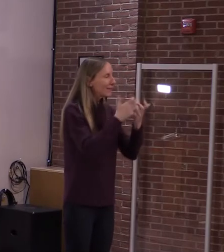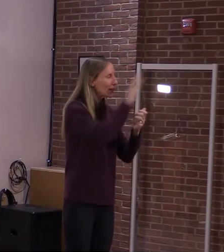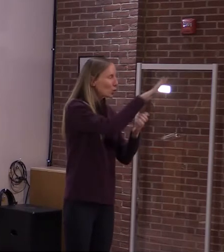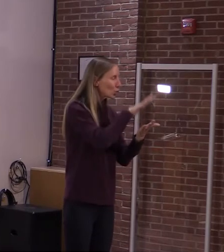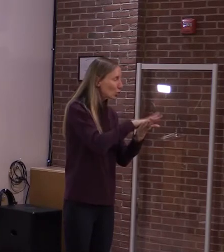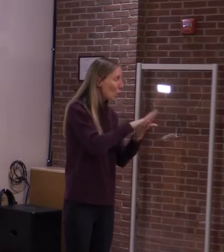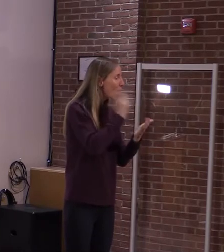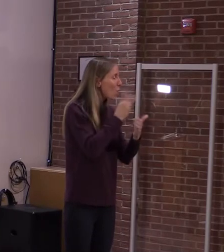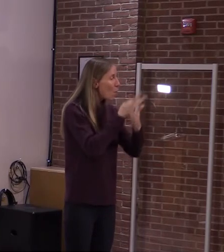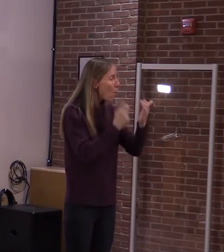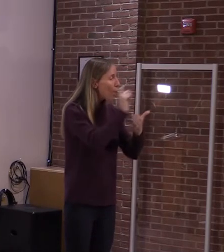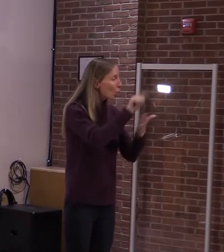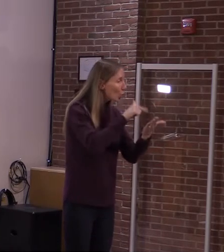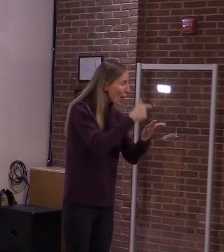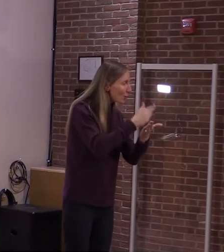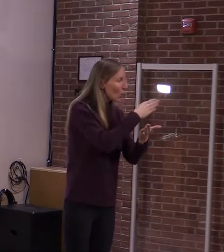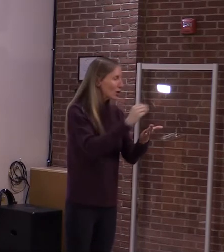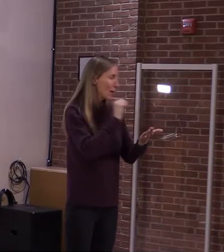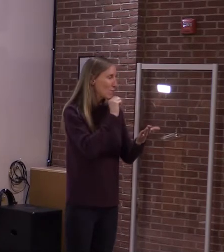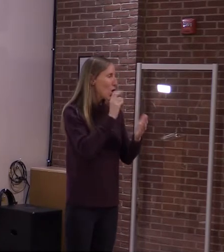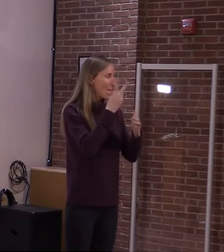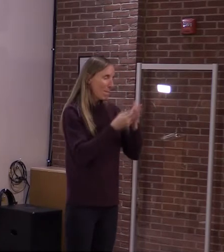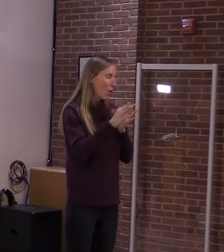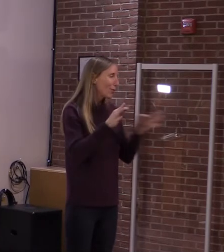both graduation and events like prom.